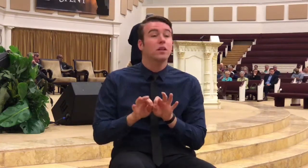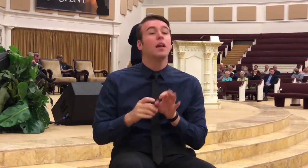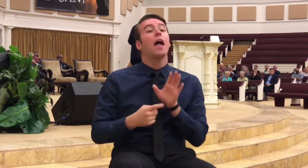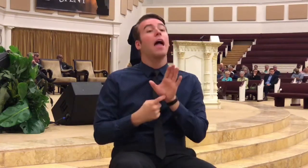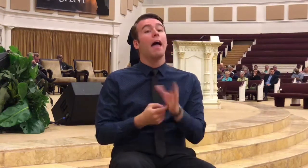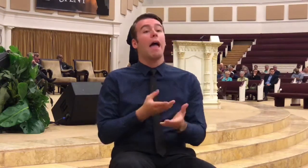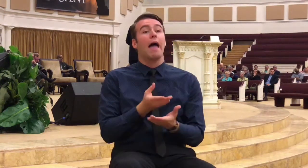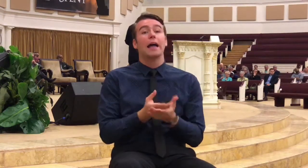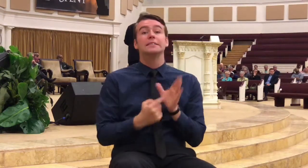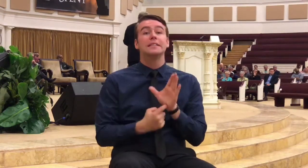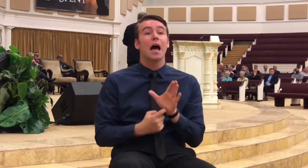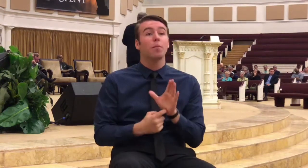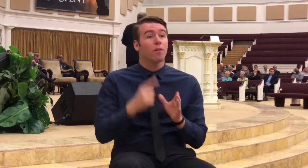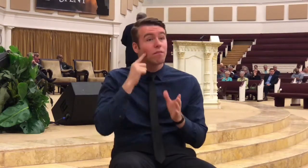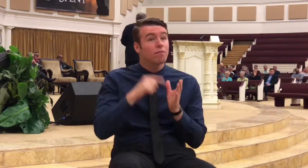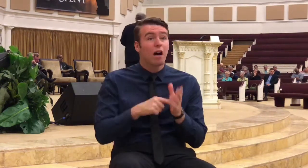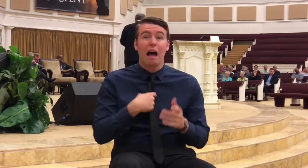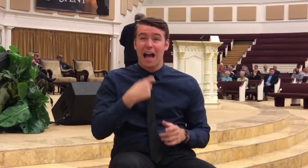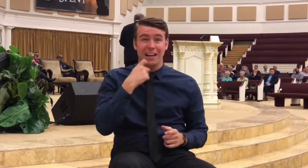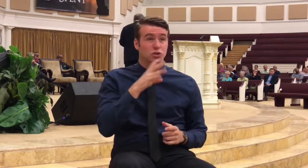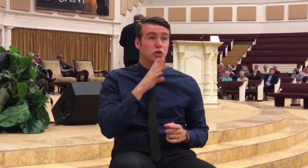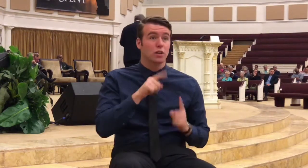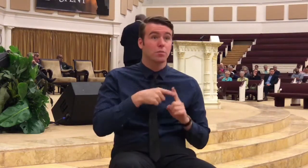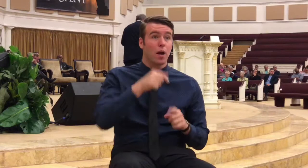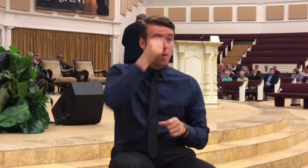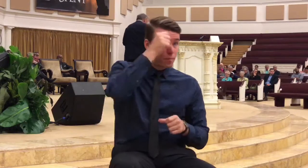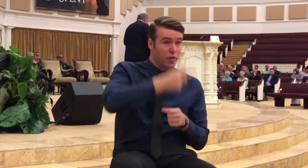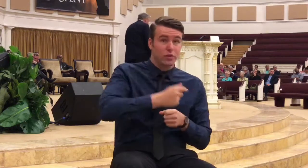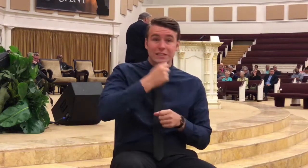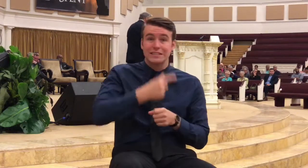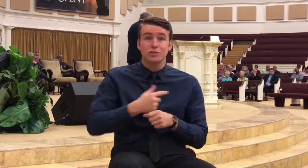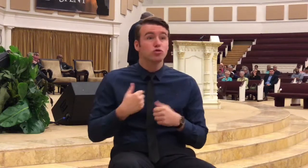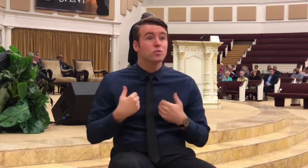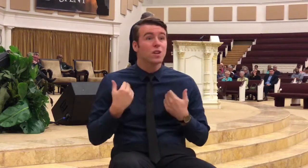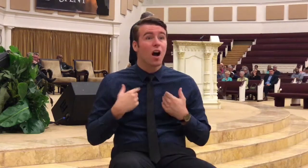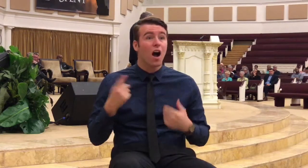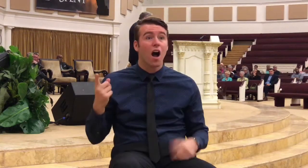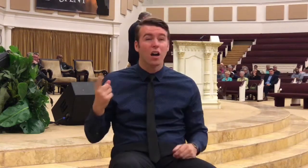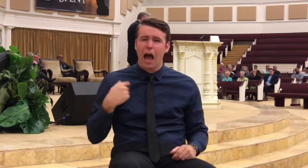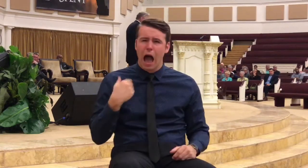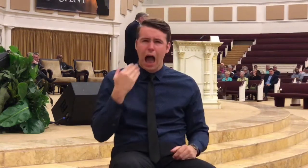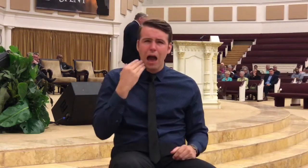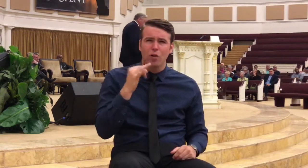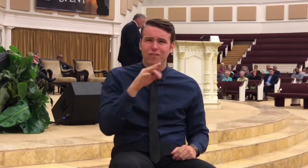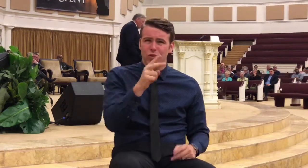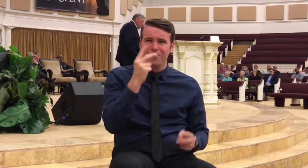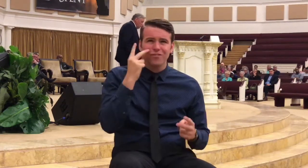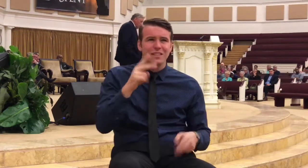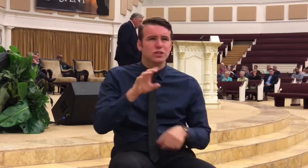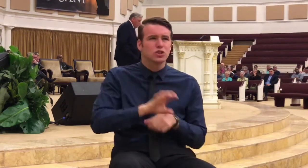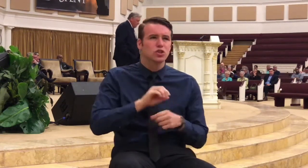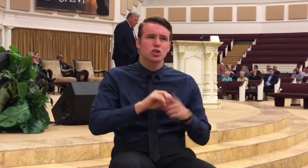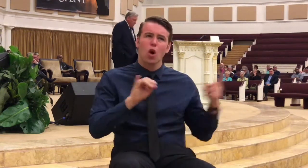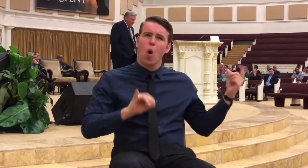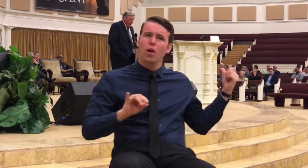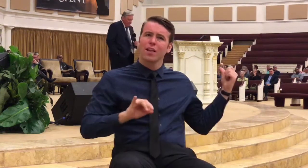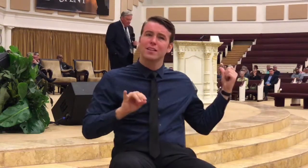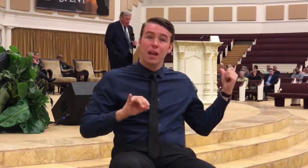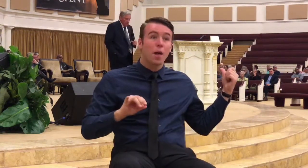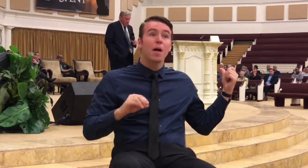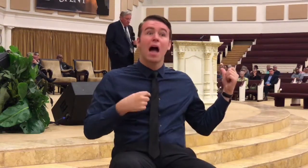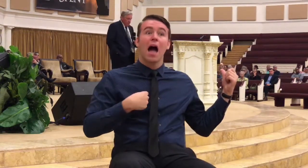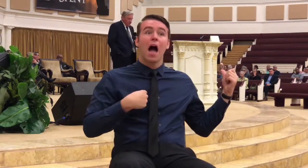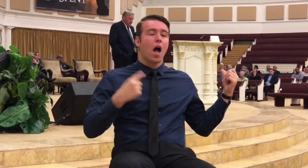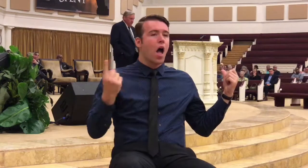is the folks I just talked about earlier, Brother and Sister Young. I don't know if you've ever visited the church in Oakland or not, but I